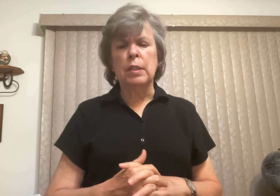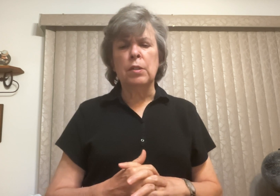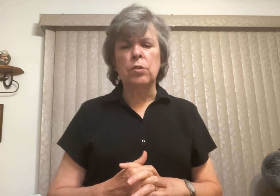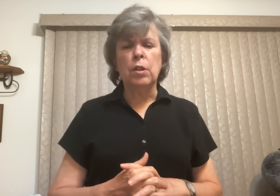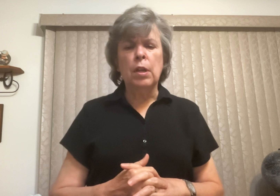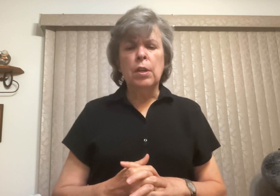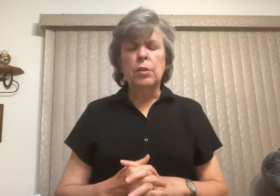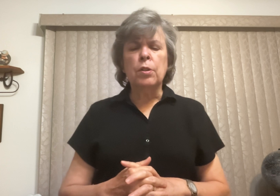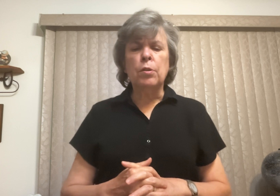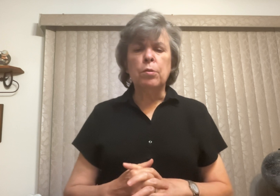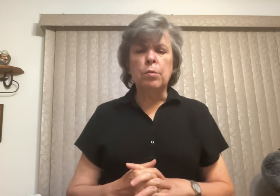English. So